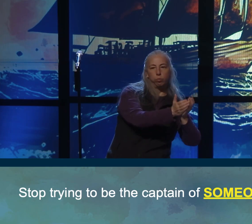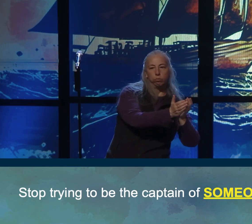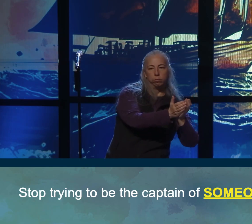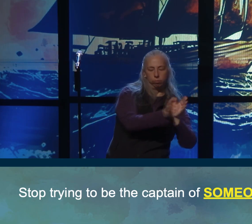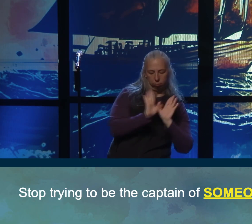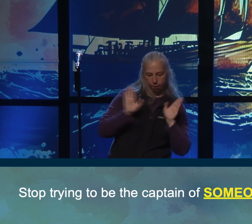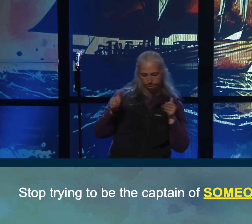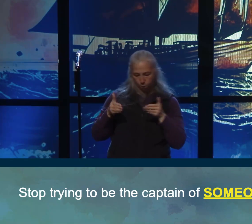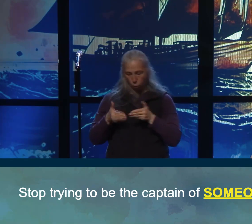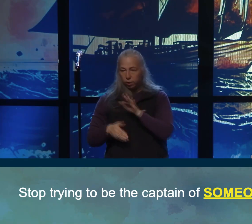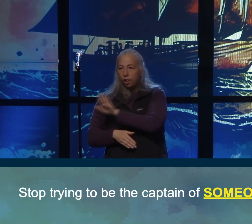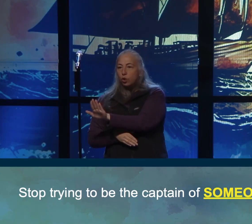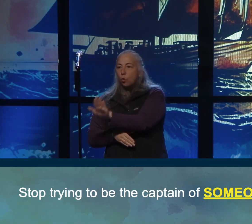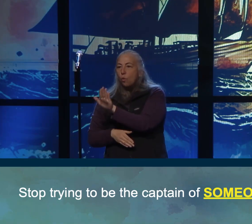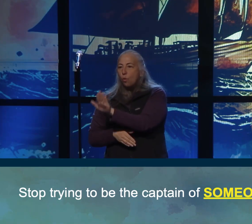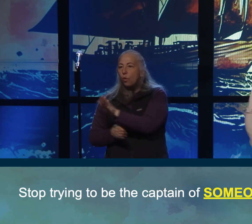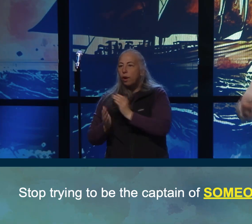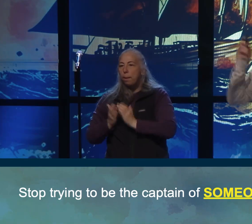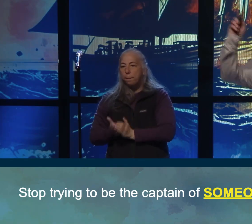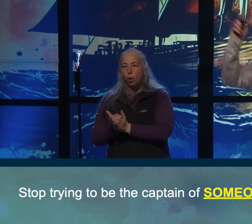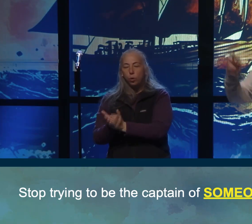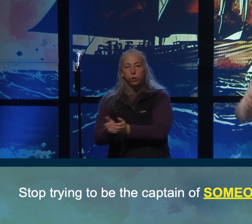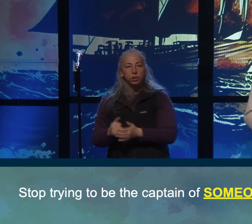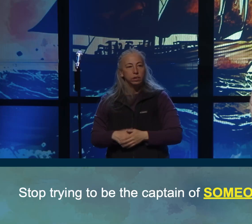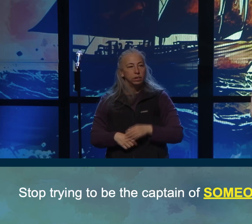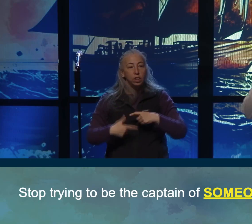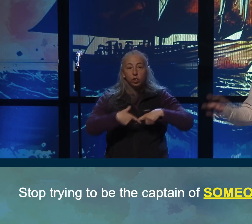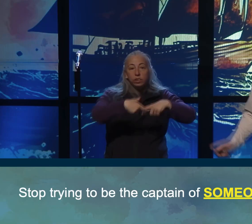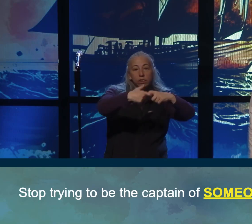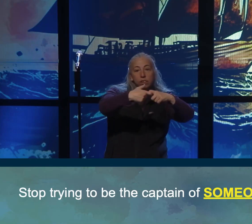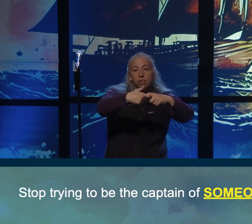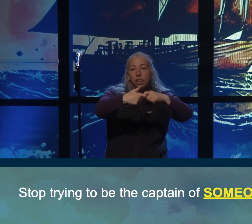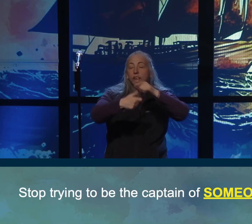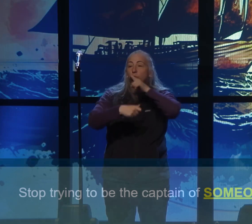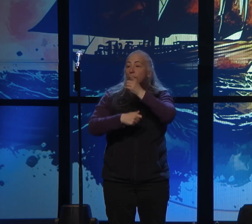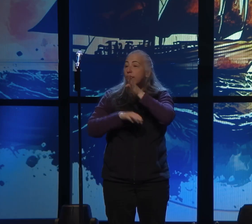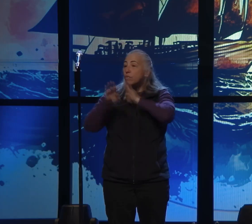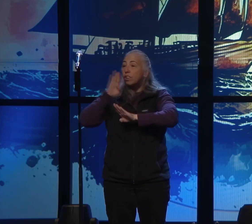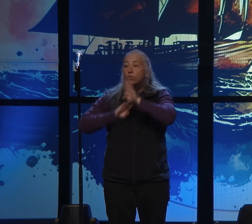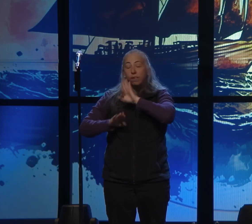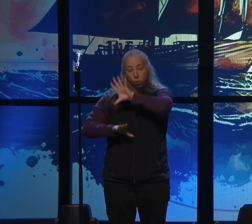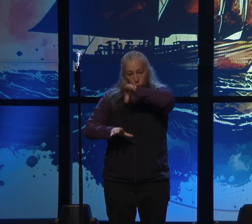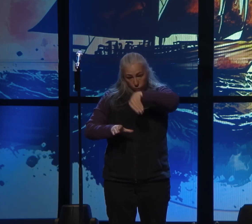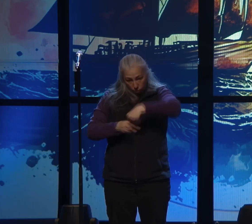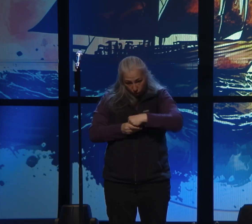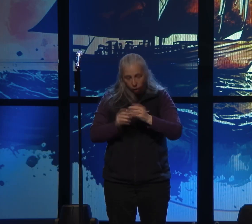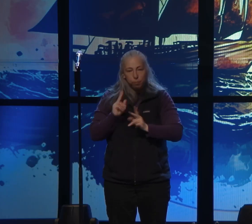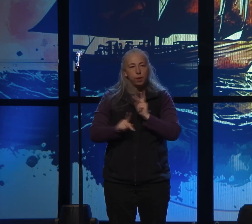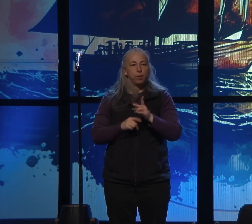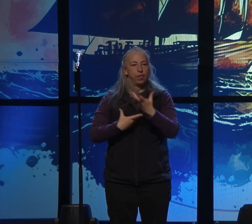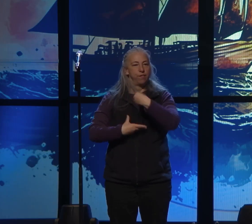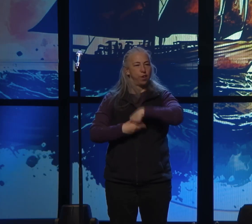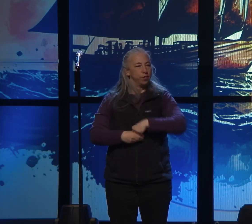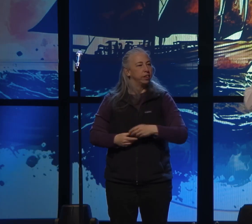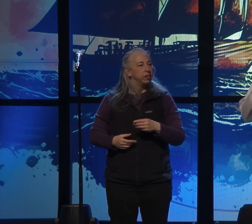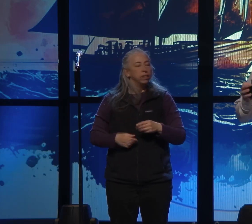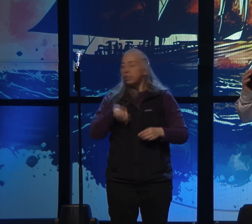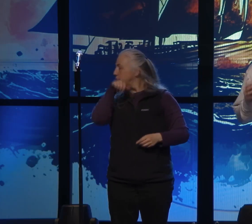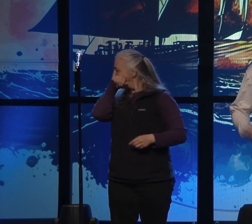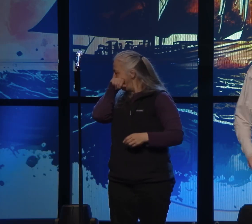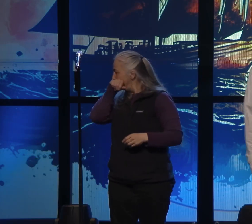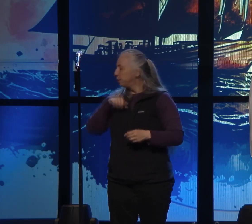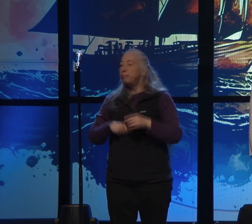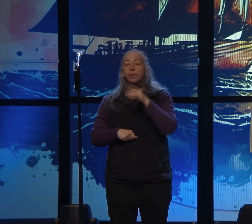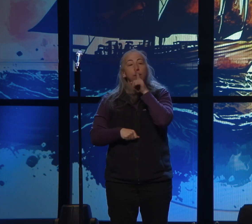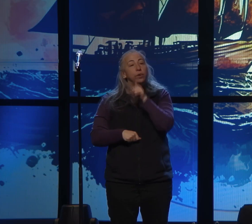okay? Stop doing it. This is extremely frustrating for everyone involved. And this accounts for